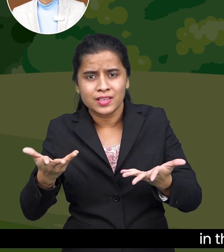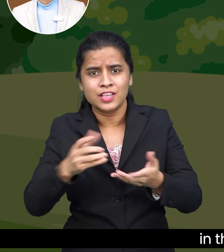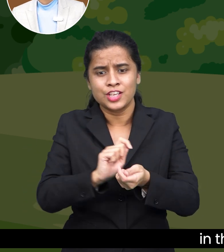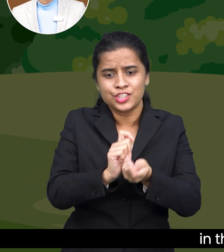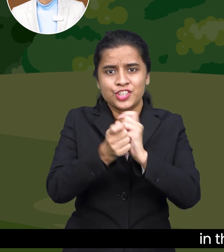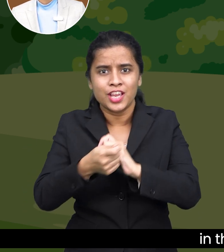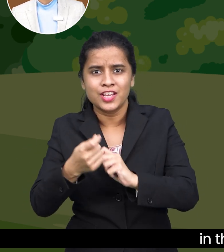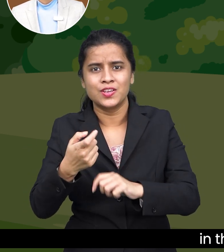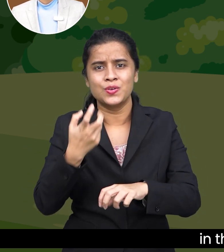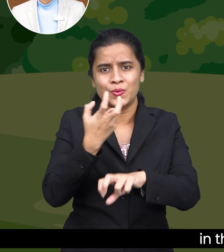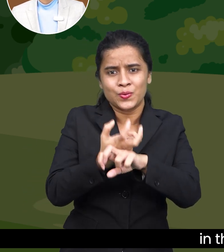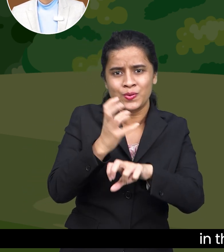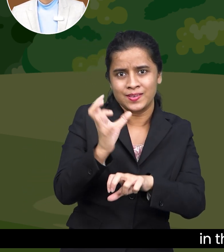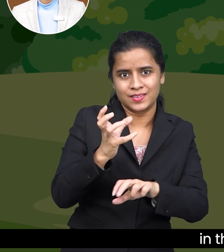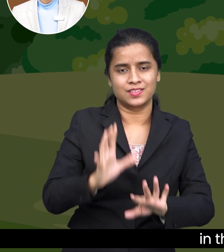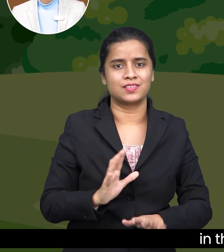crystals.